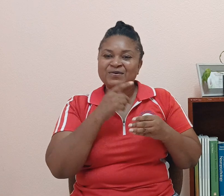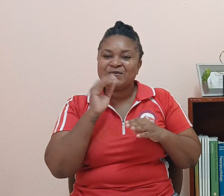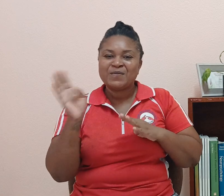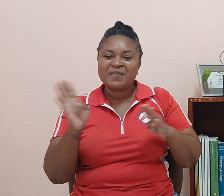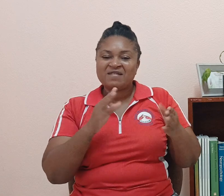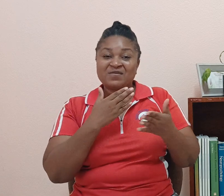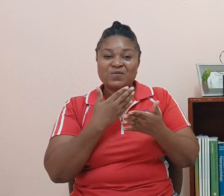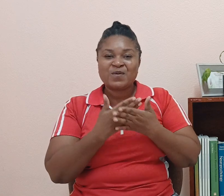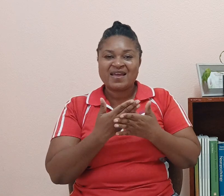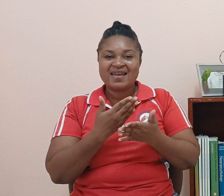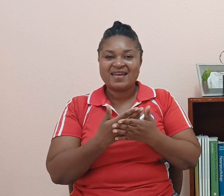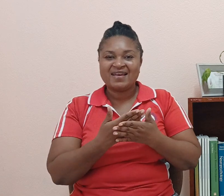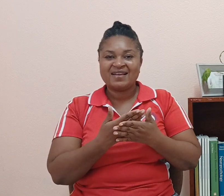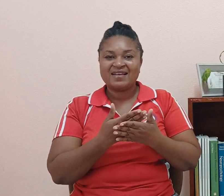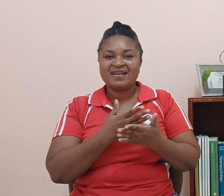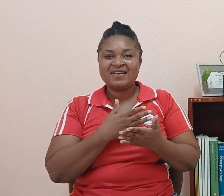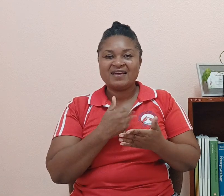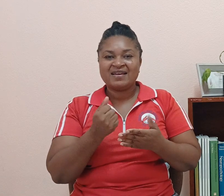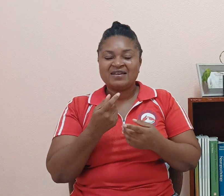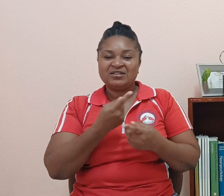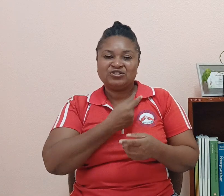well, and who treats others well.